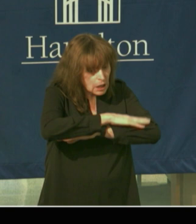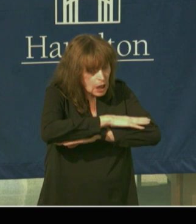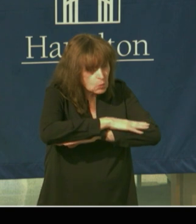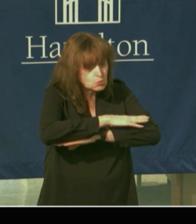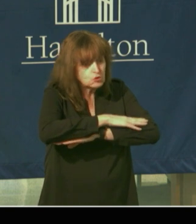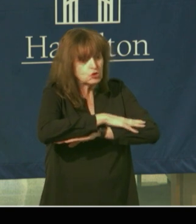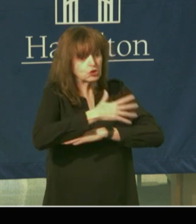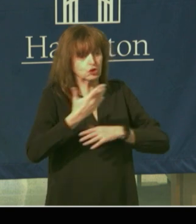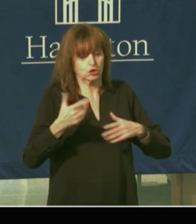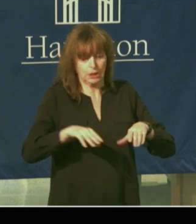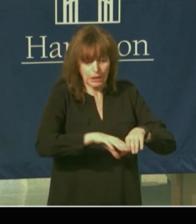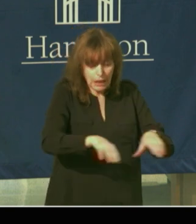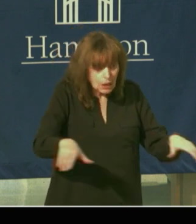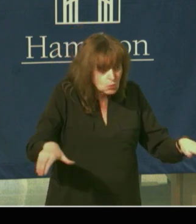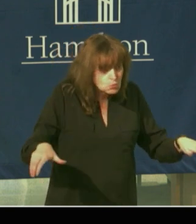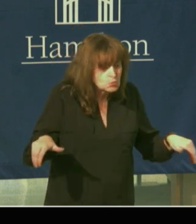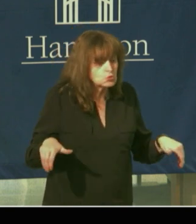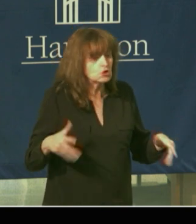very easily.